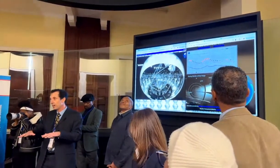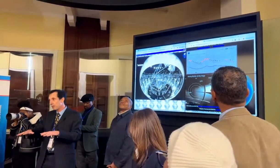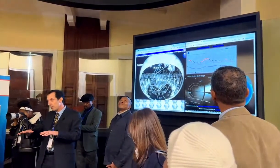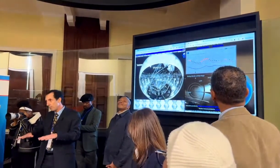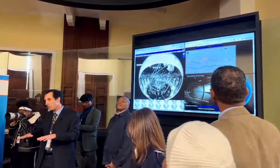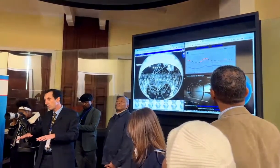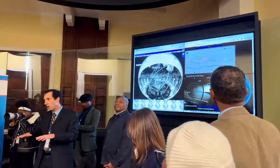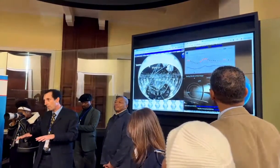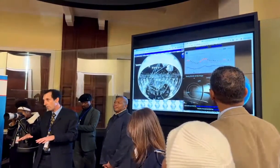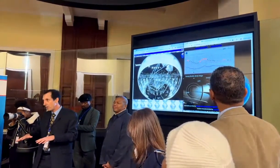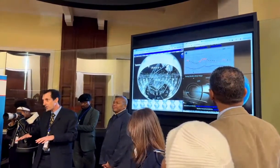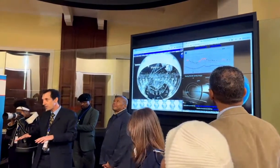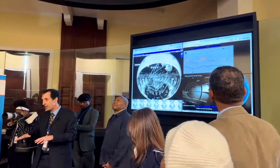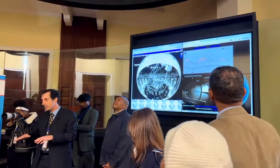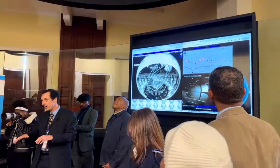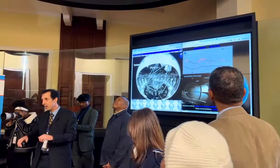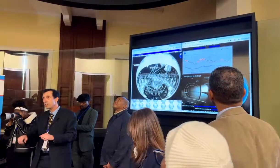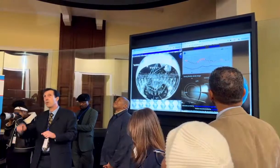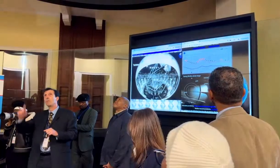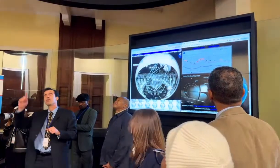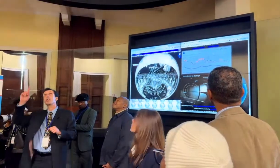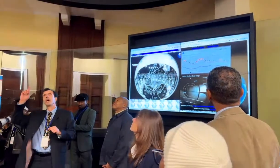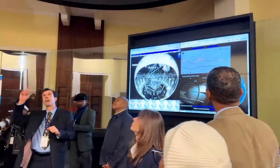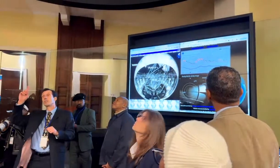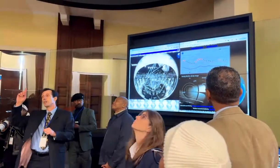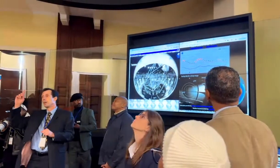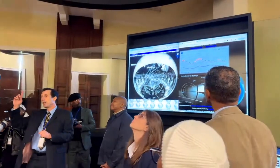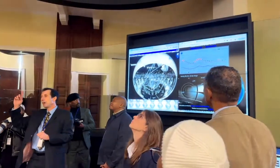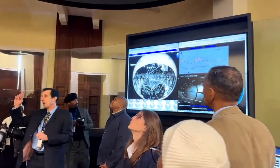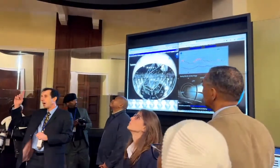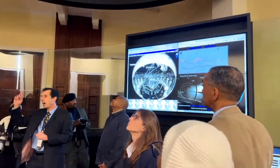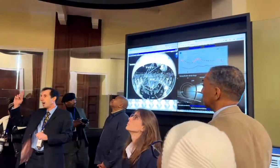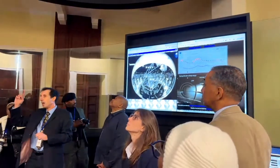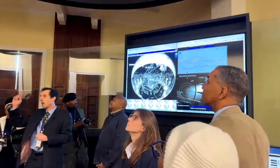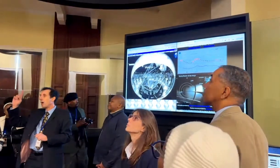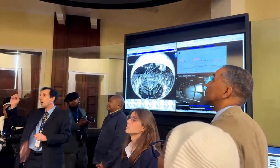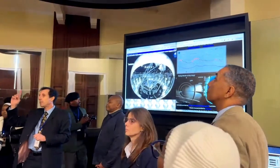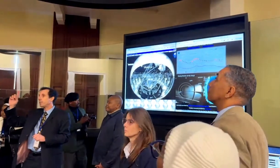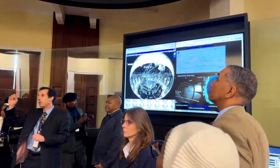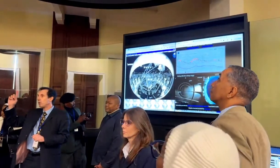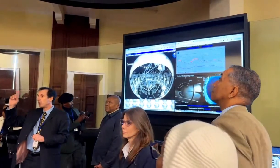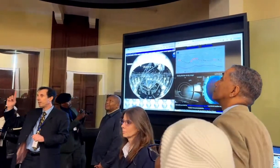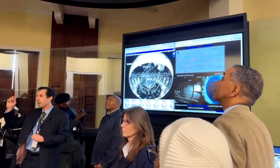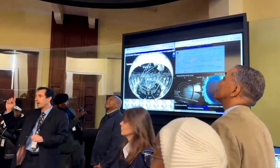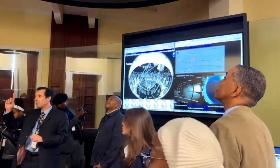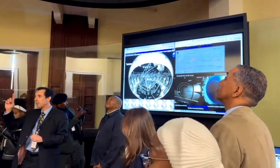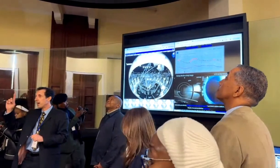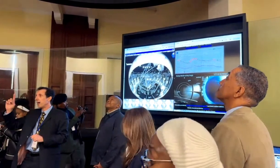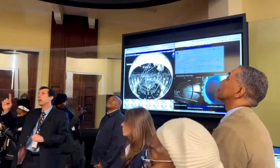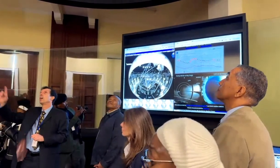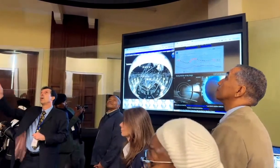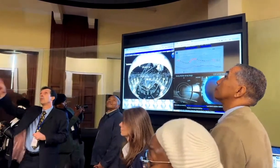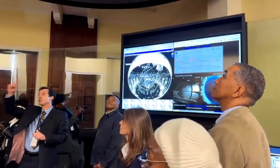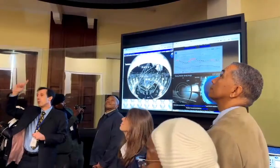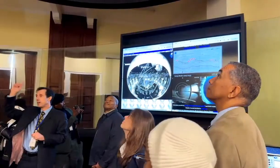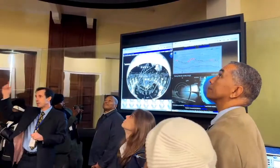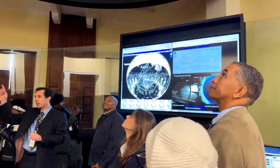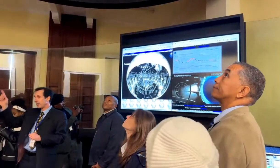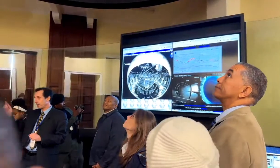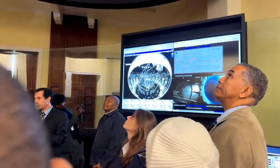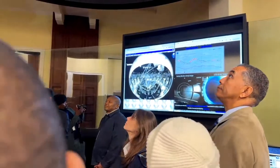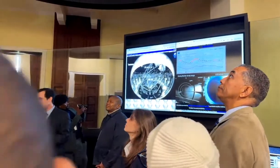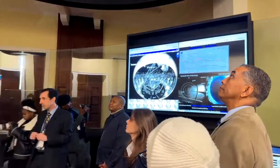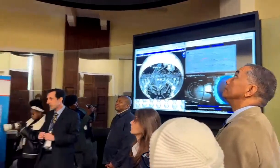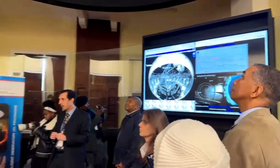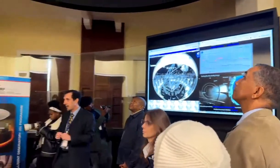this remote operations center is we project a live view of the night sky onto our